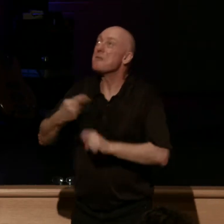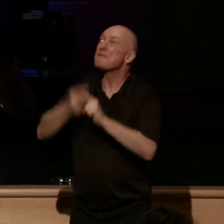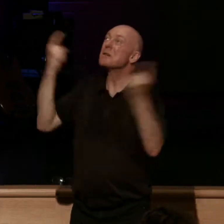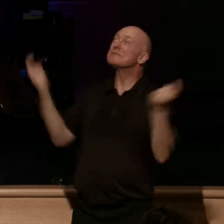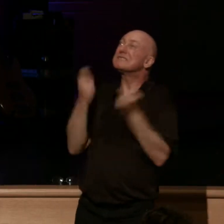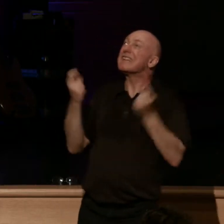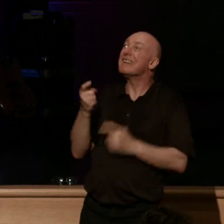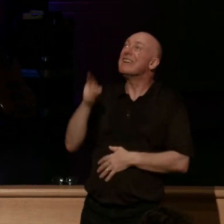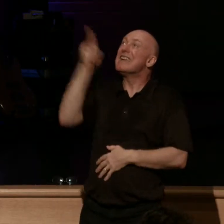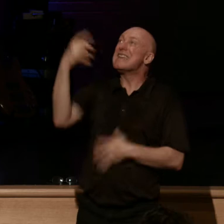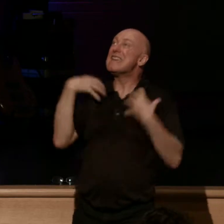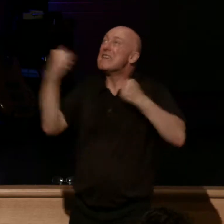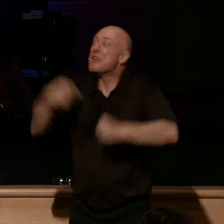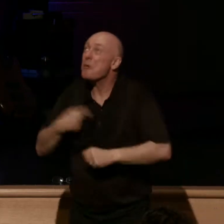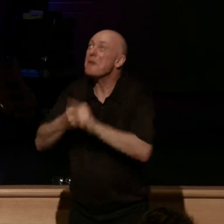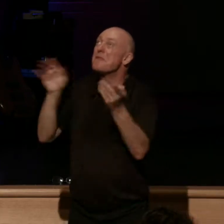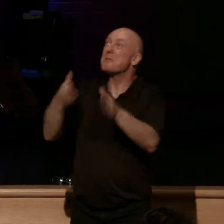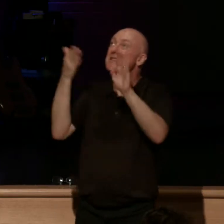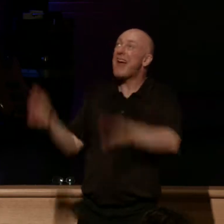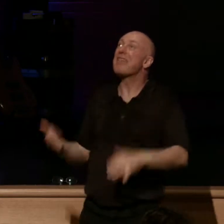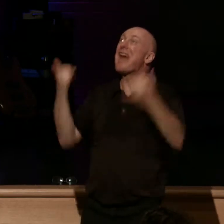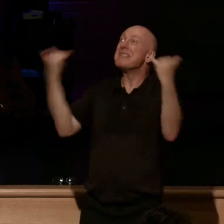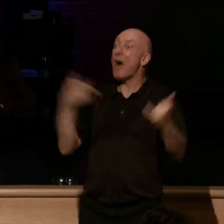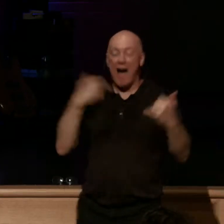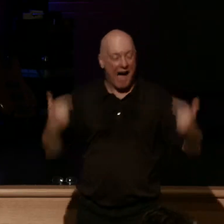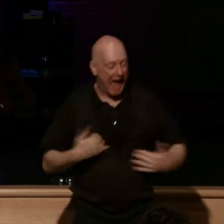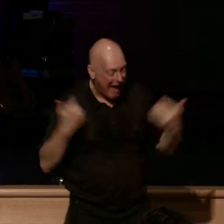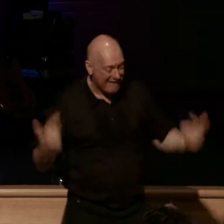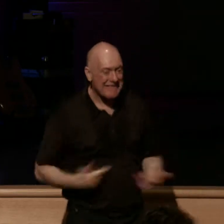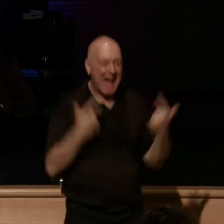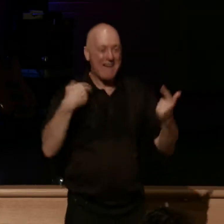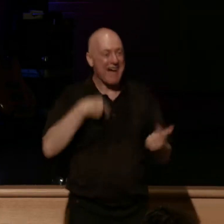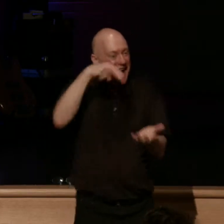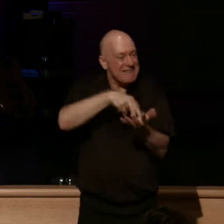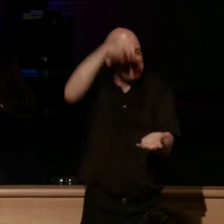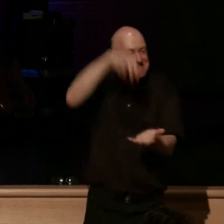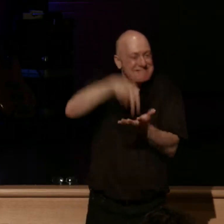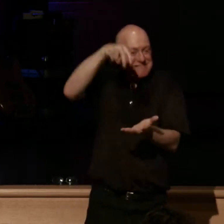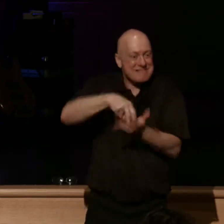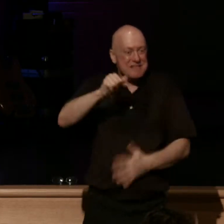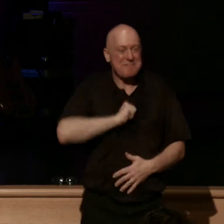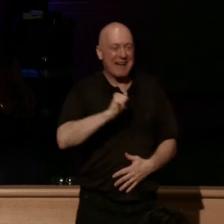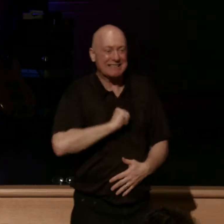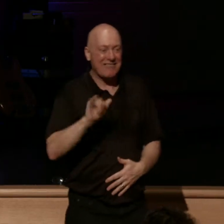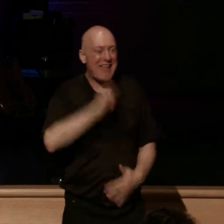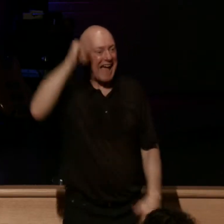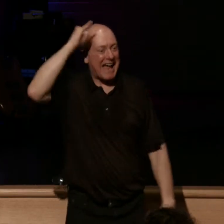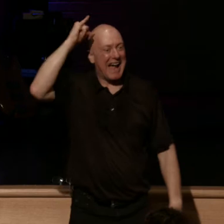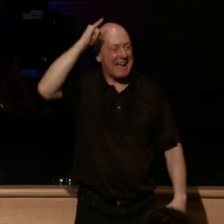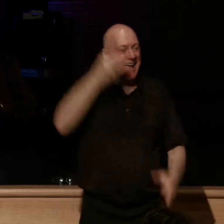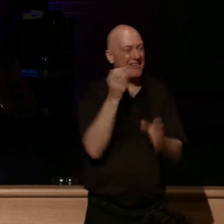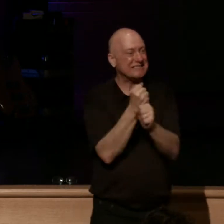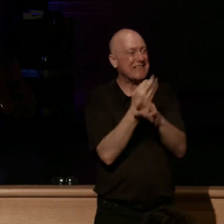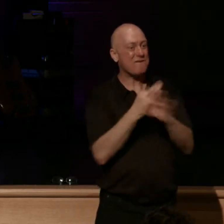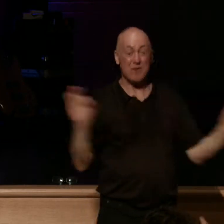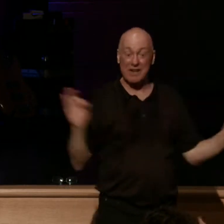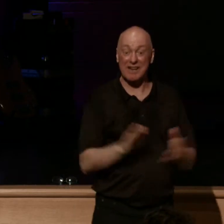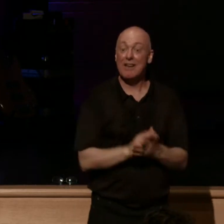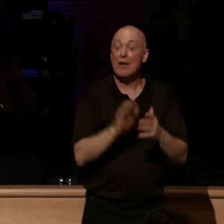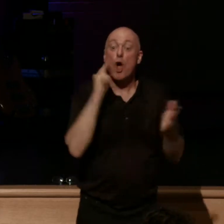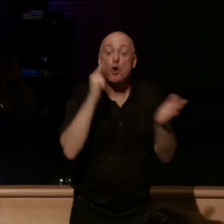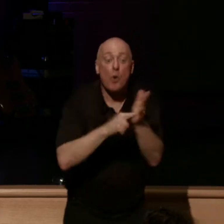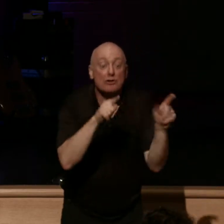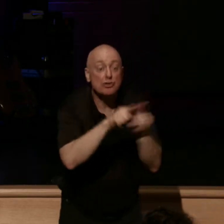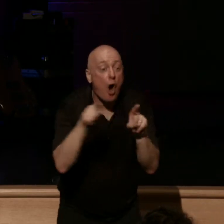sin, healed me from death, and now I have life. I leap from the stall like a calf who's been set free. Notice also,